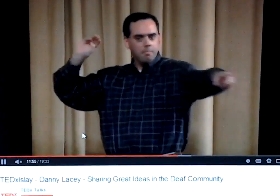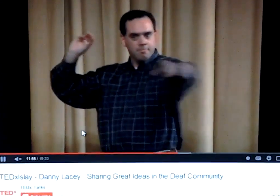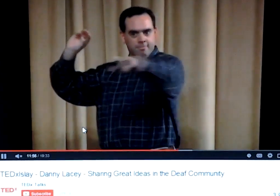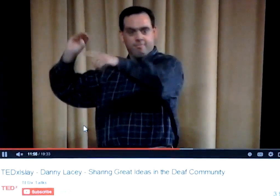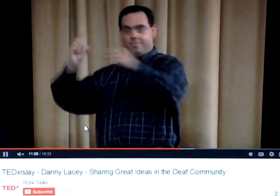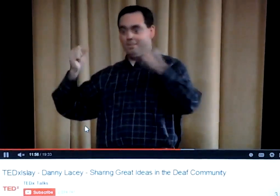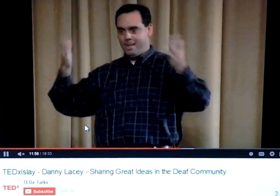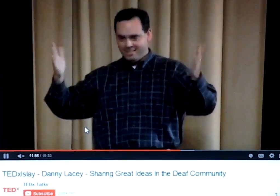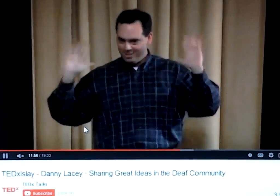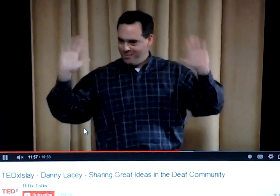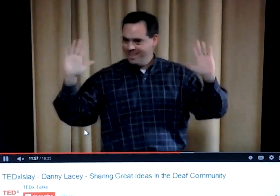For example,